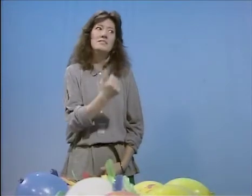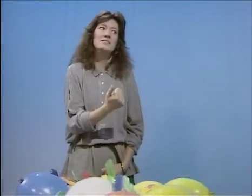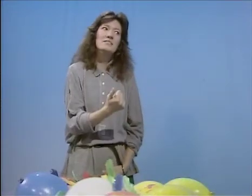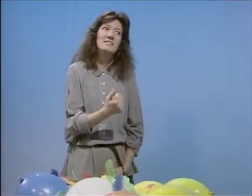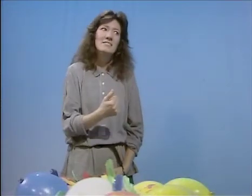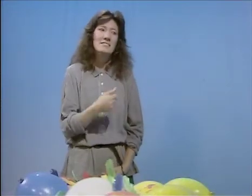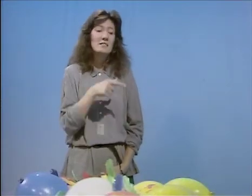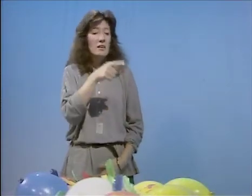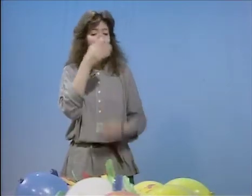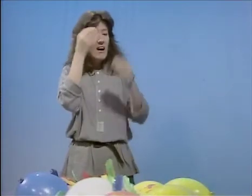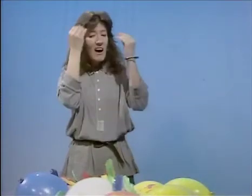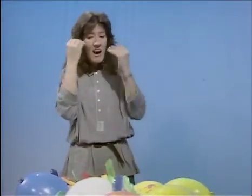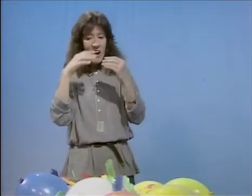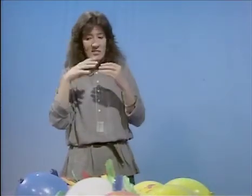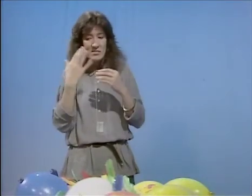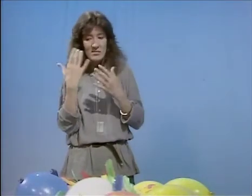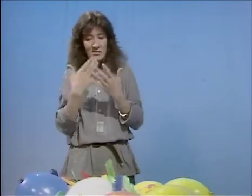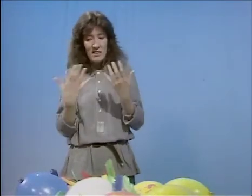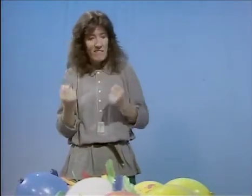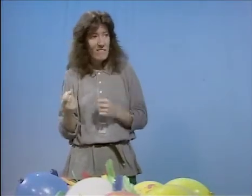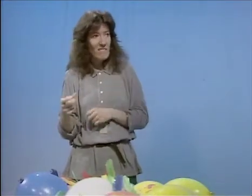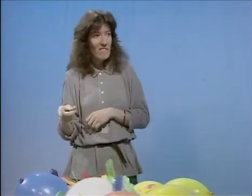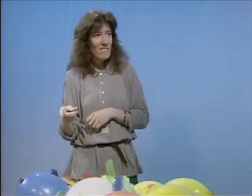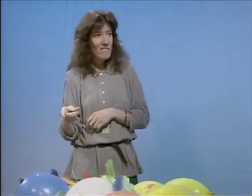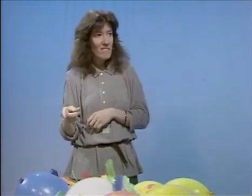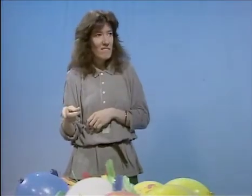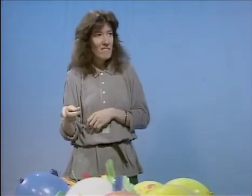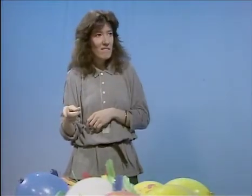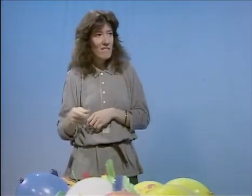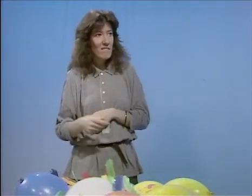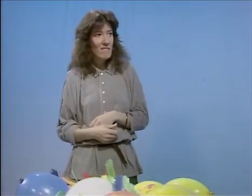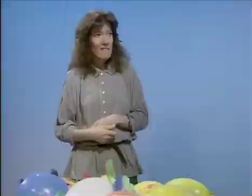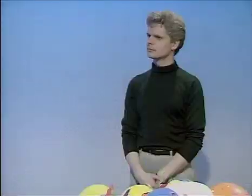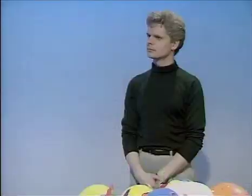Yes, please. How many hats are there?